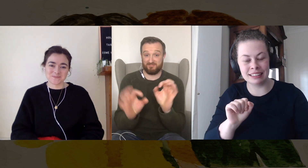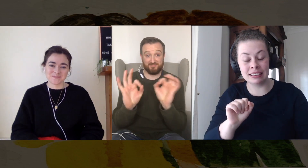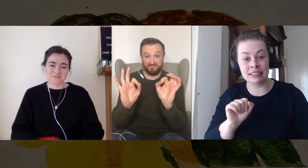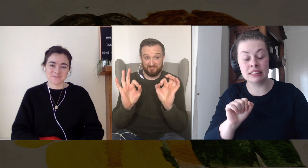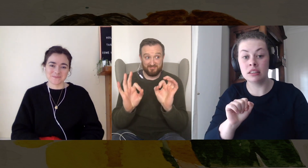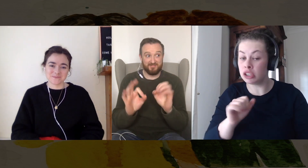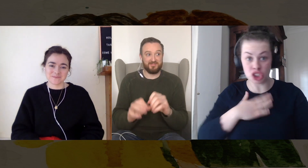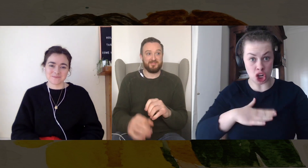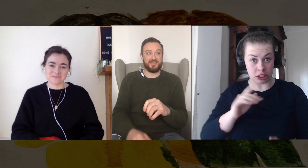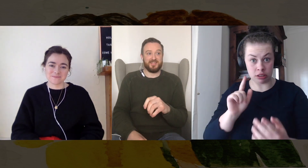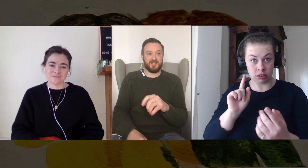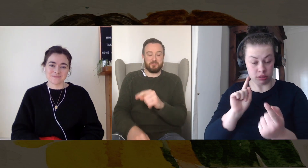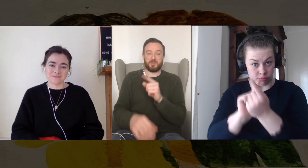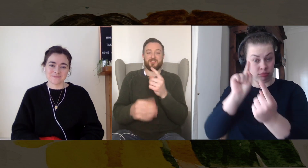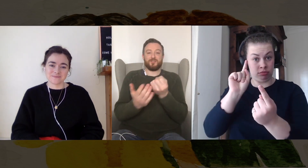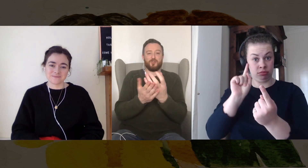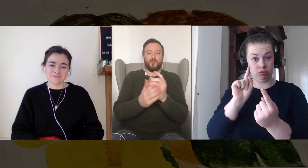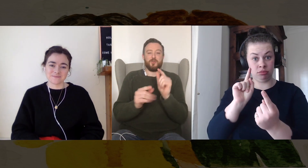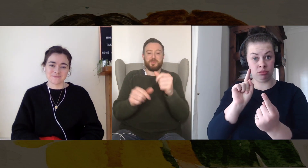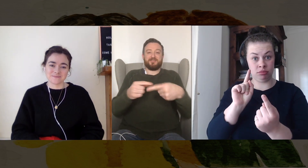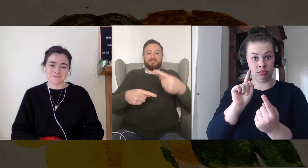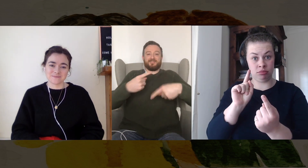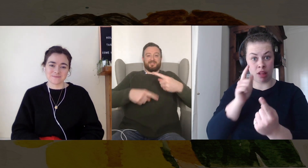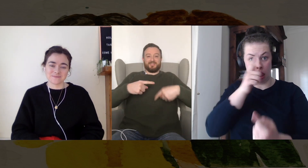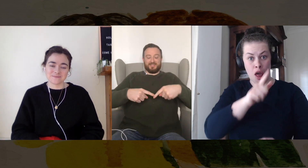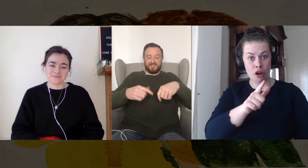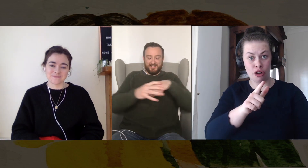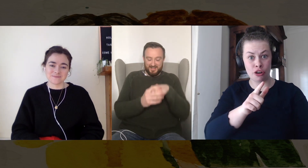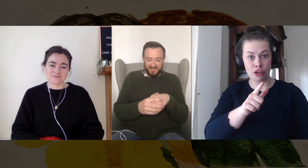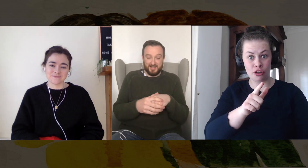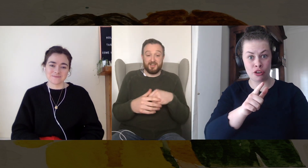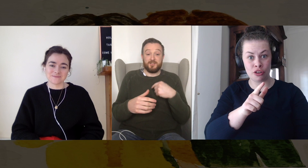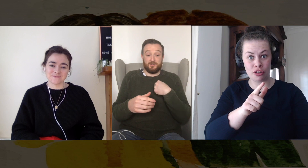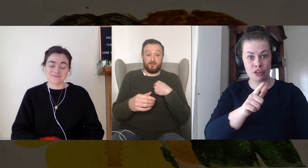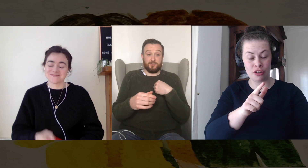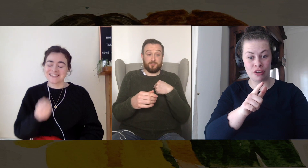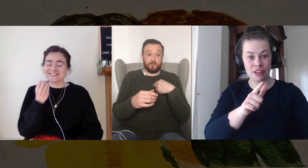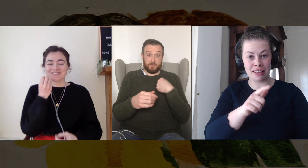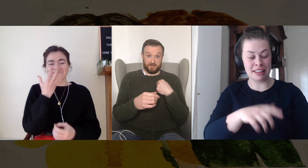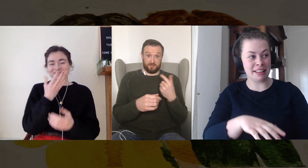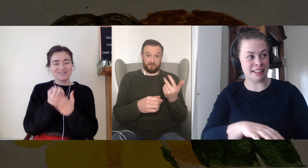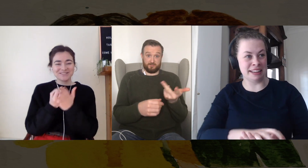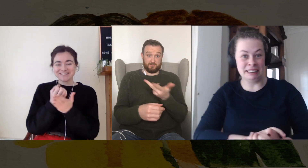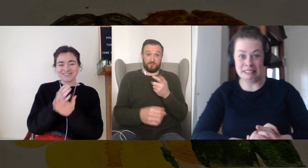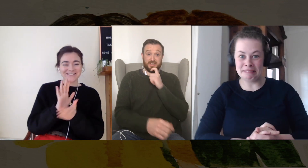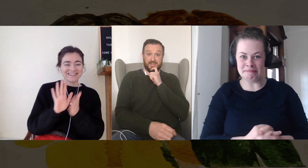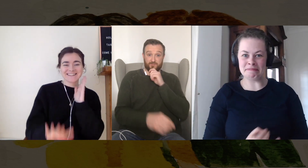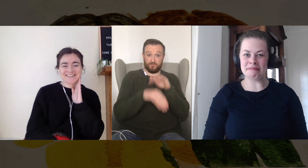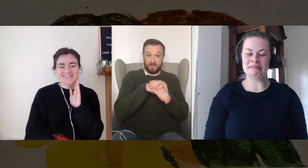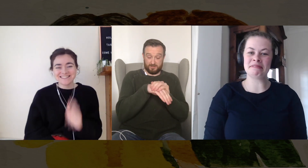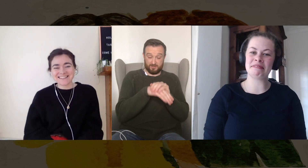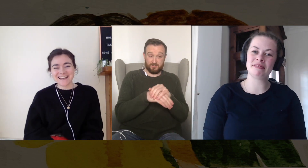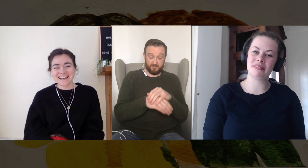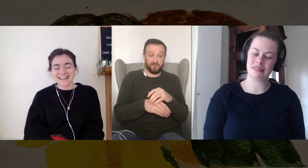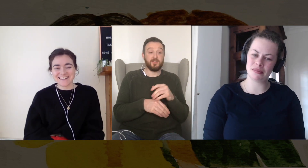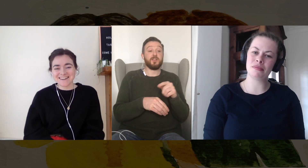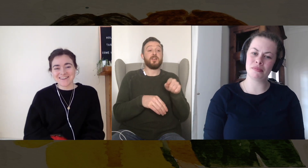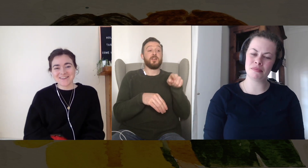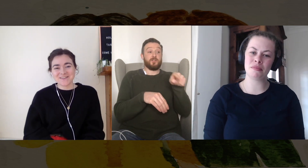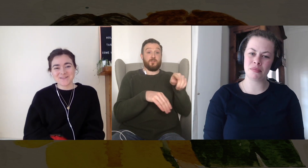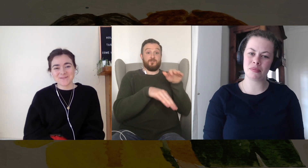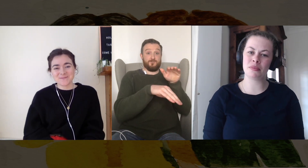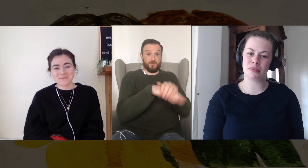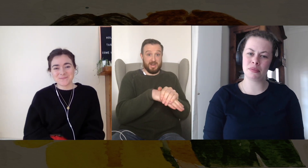itself. 2008, yeah. There's no sign at the time either. You just bumped into each other. It's even more random than that. So It's